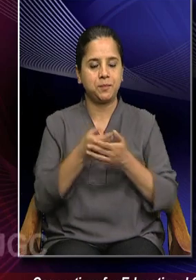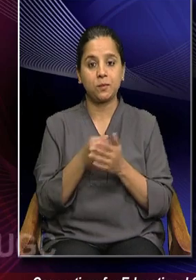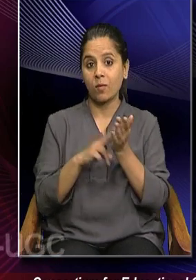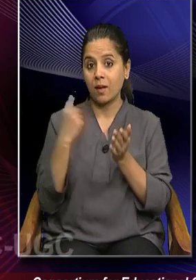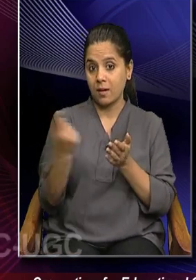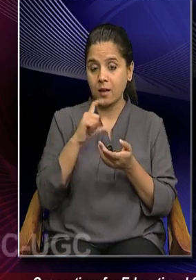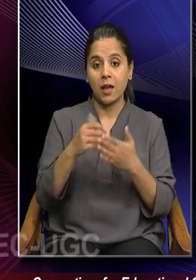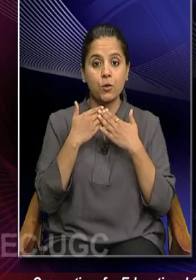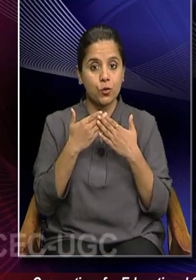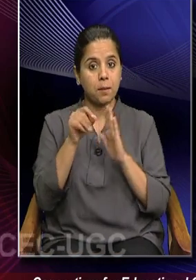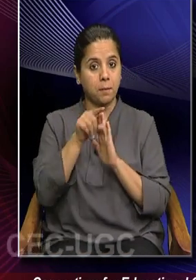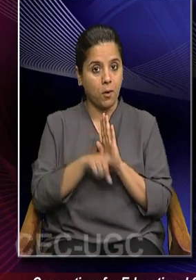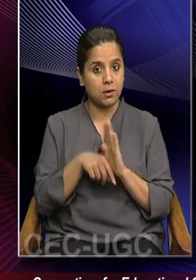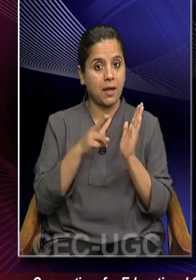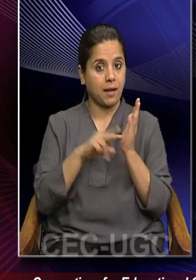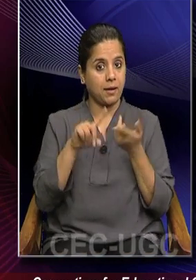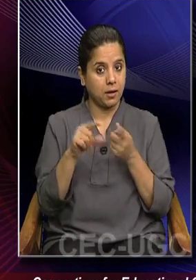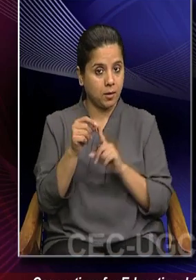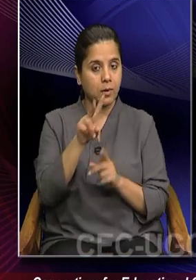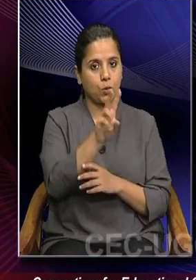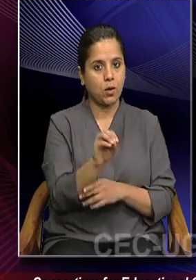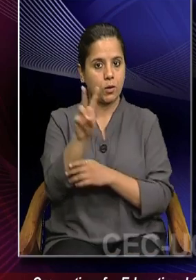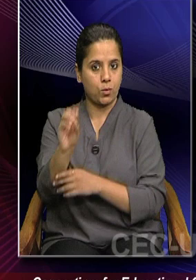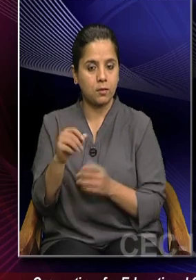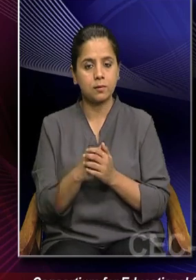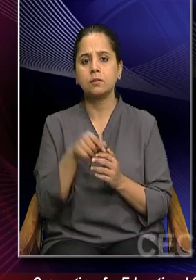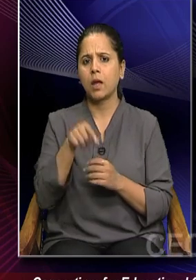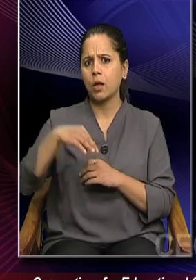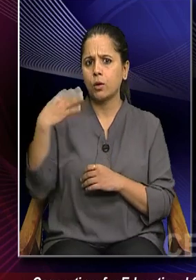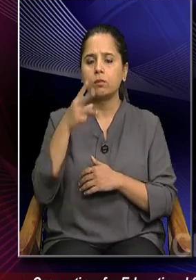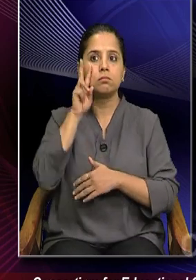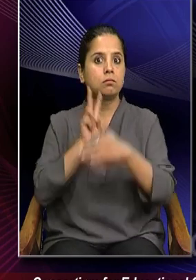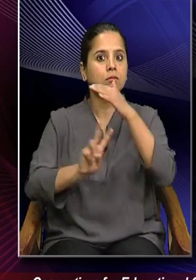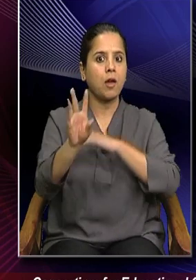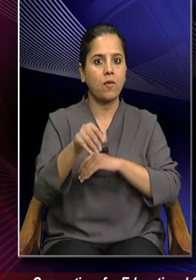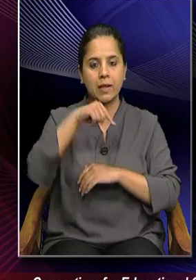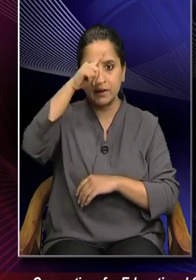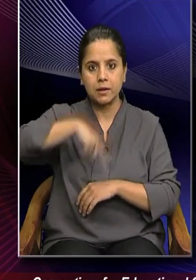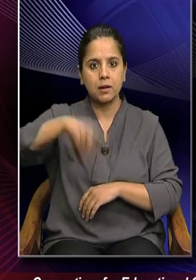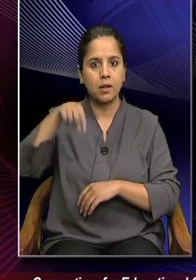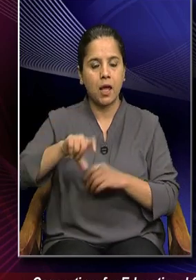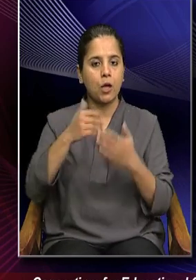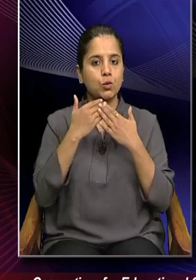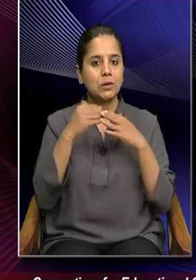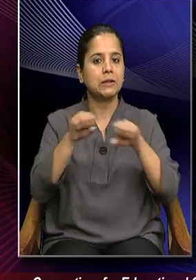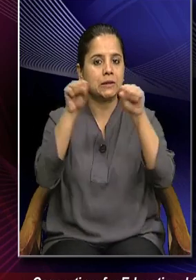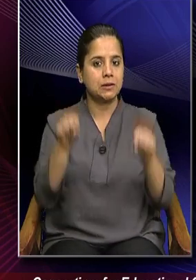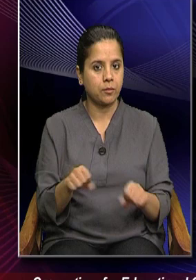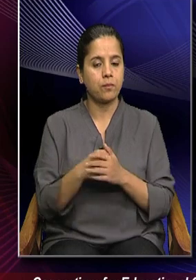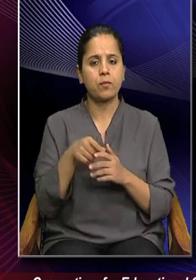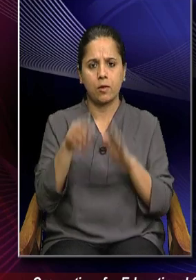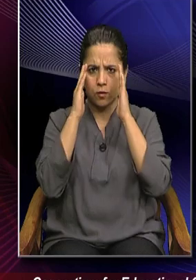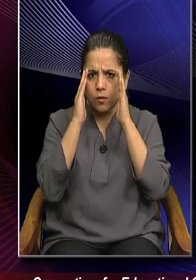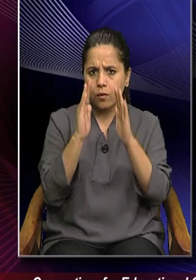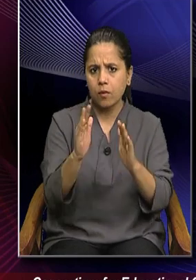National Education Policy 2020 brings a new vision for India's education system. It